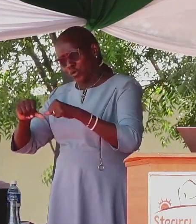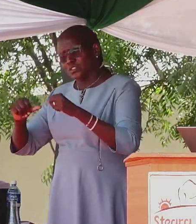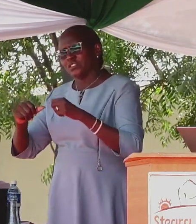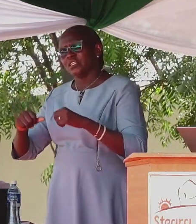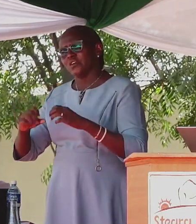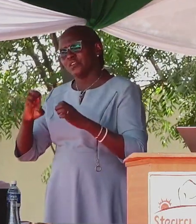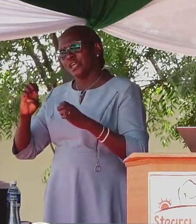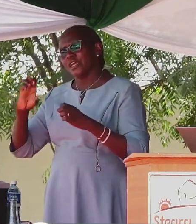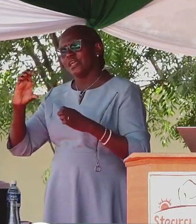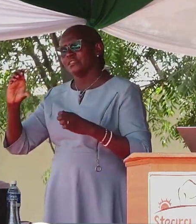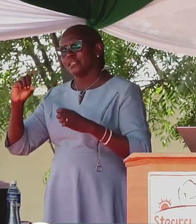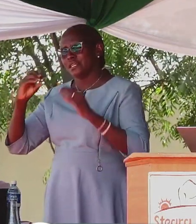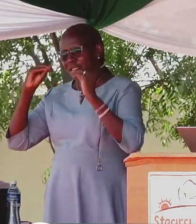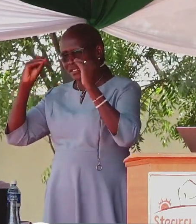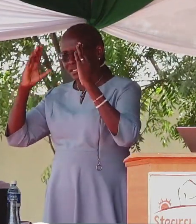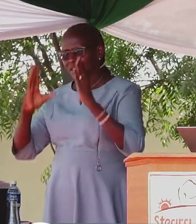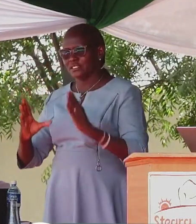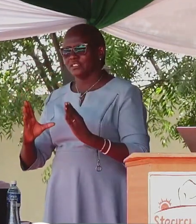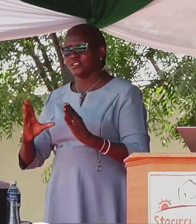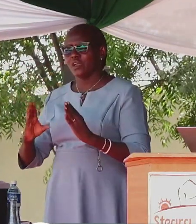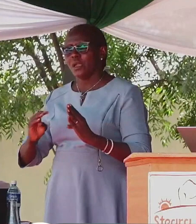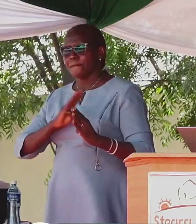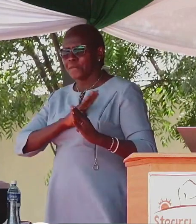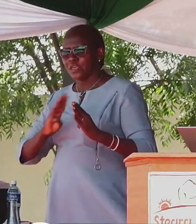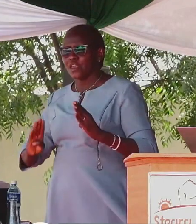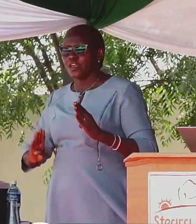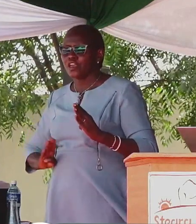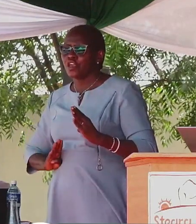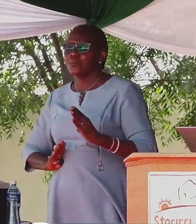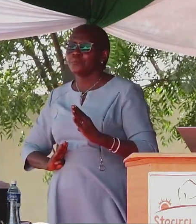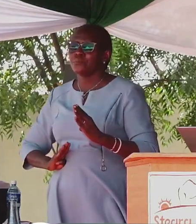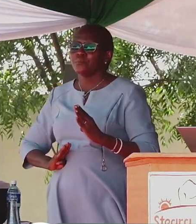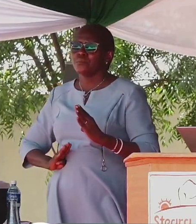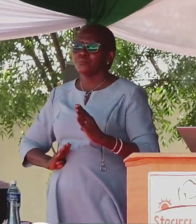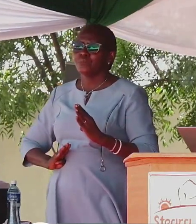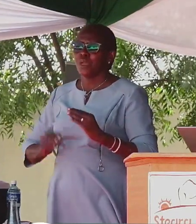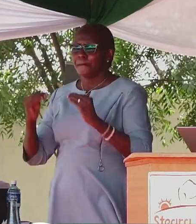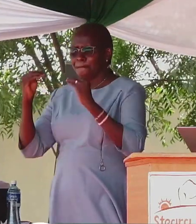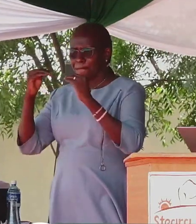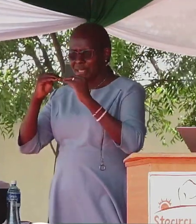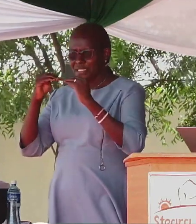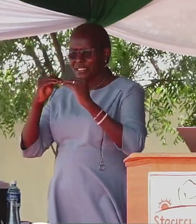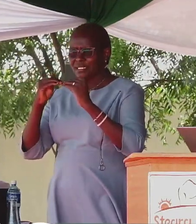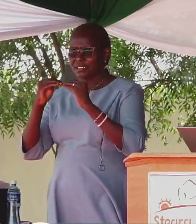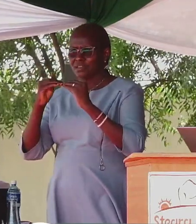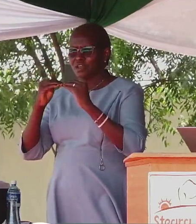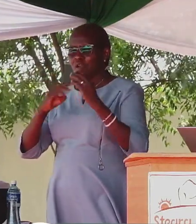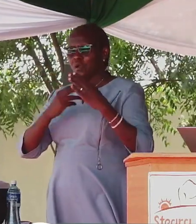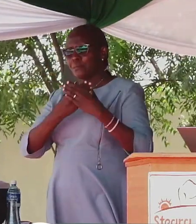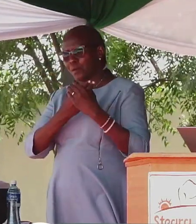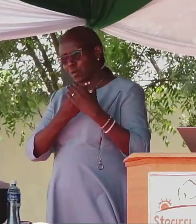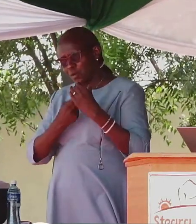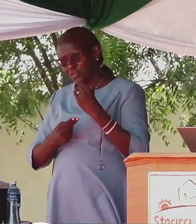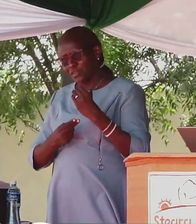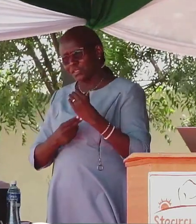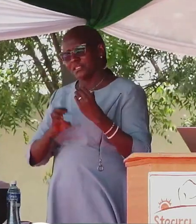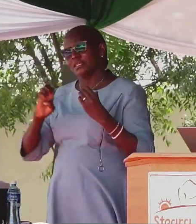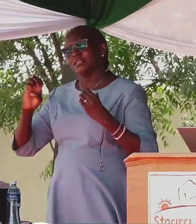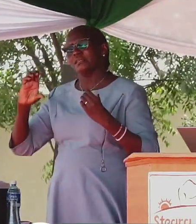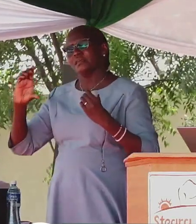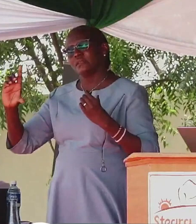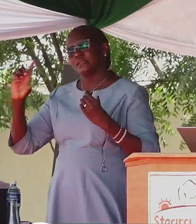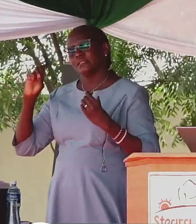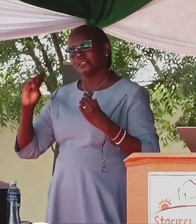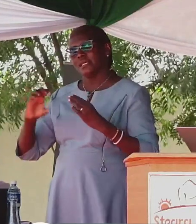teachers, as well as our BOMs. For us, Nairobi County, we have BOMs, both for ECD centers that are